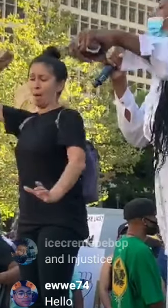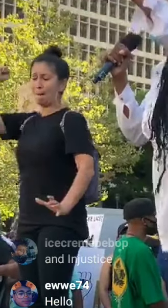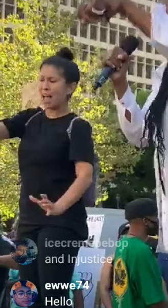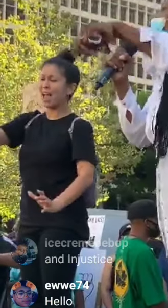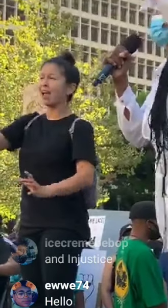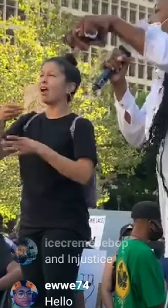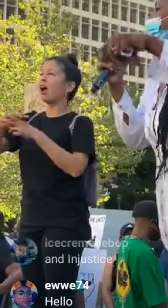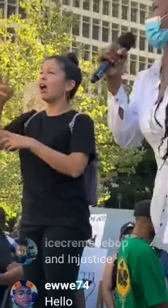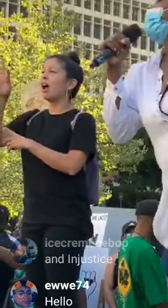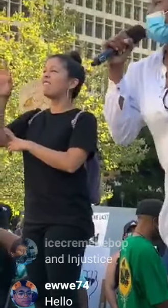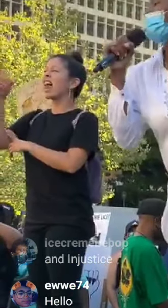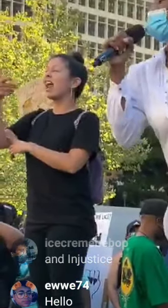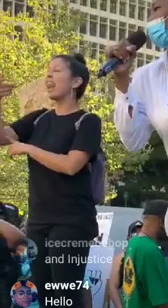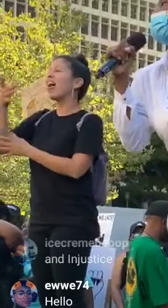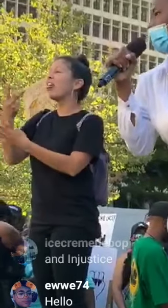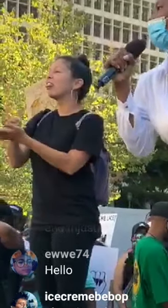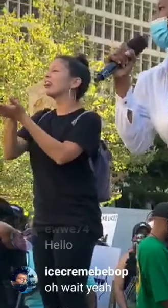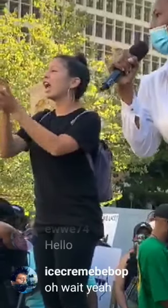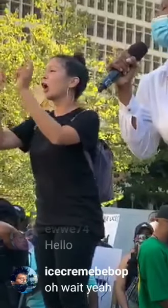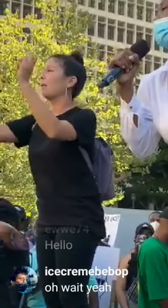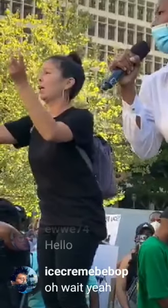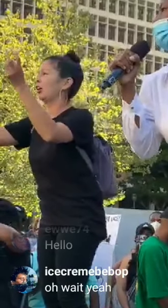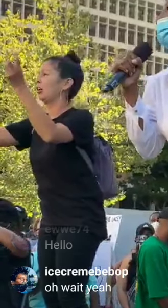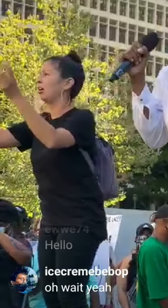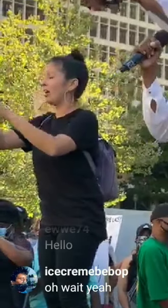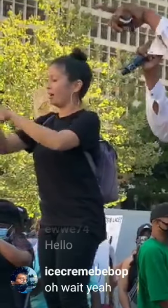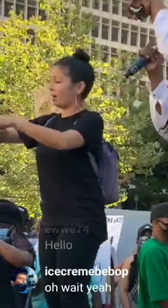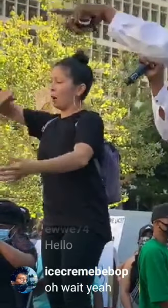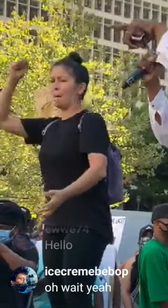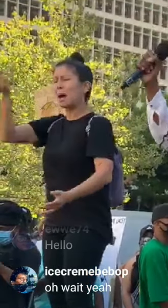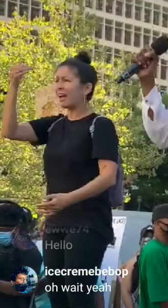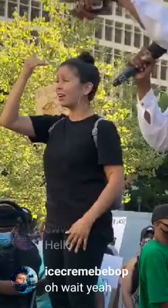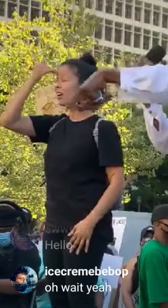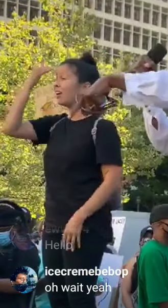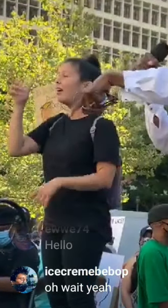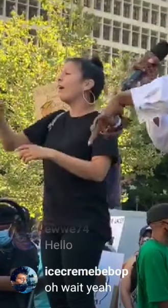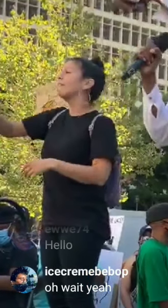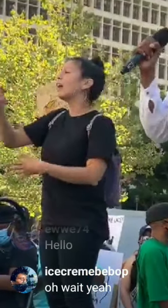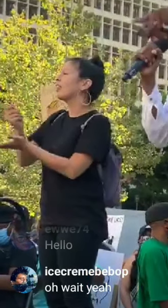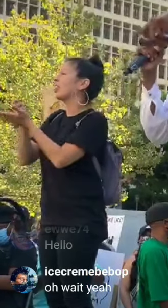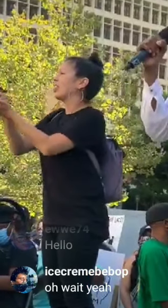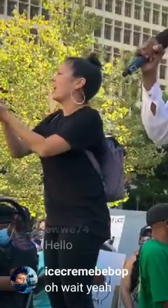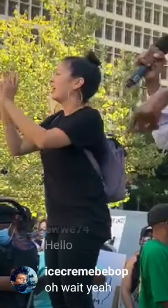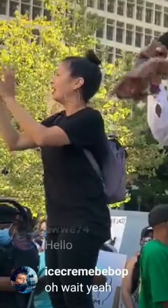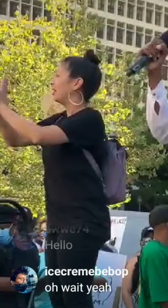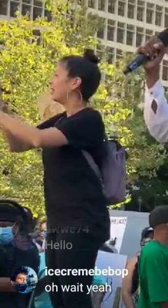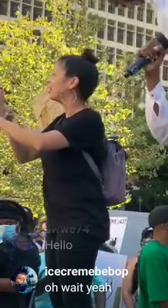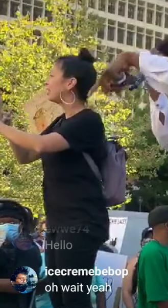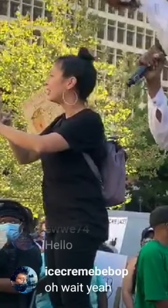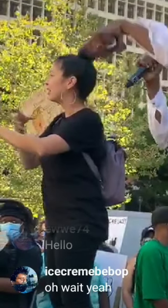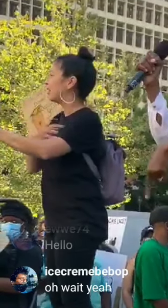they call flashlight therapy. That's what the sheriff department call it. When they hit you with their flashlight, it's